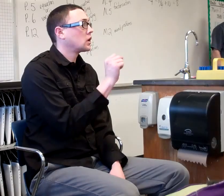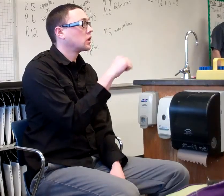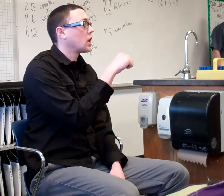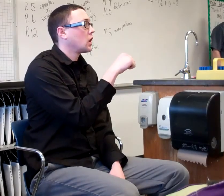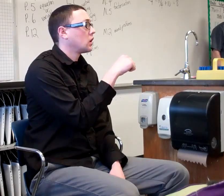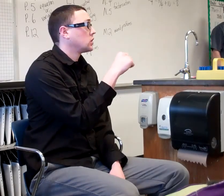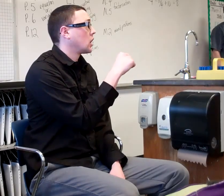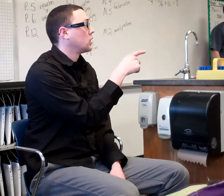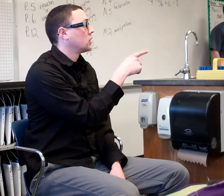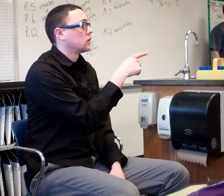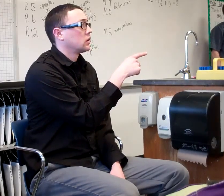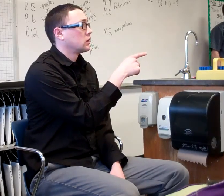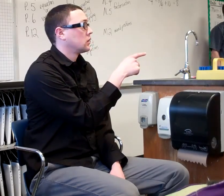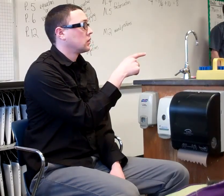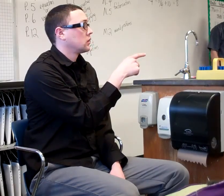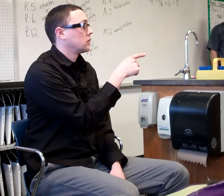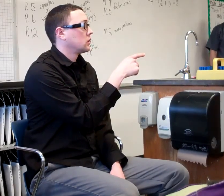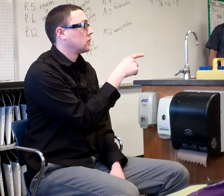Where are they at?